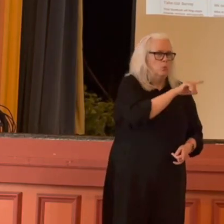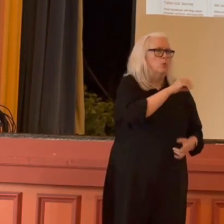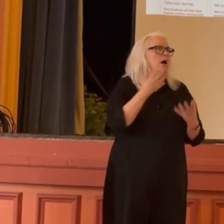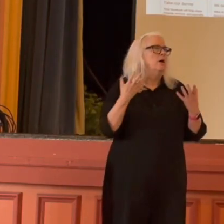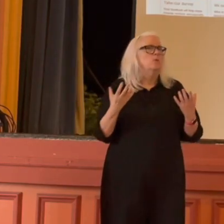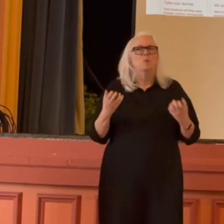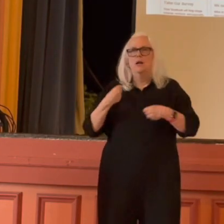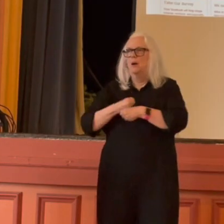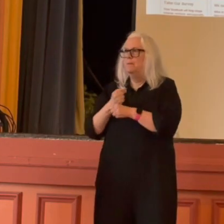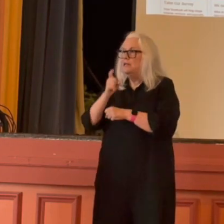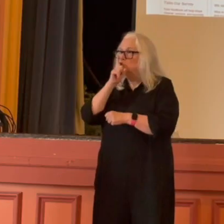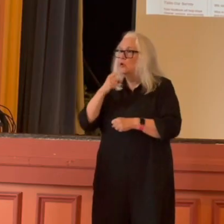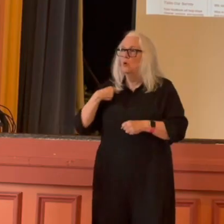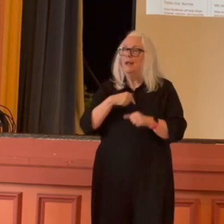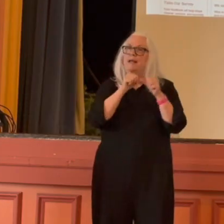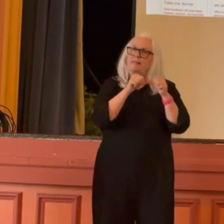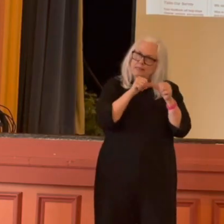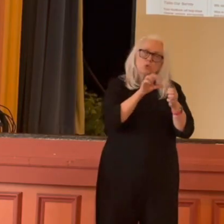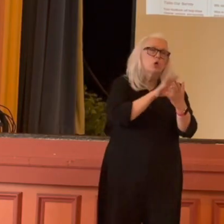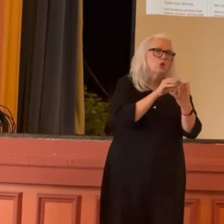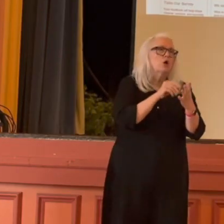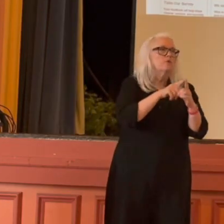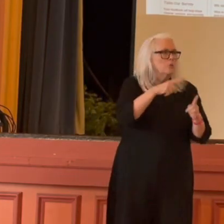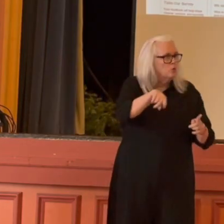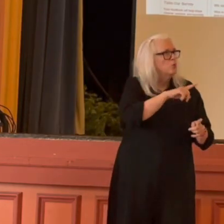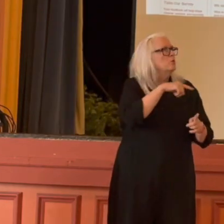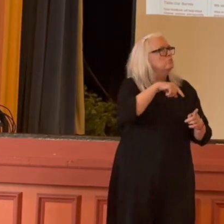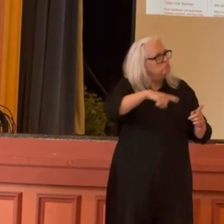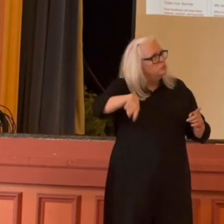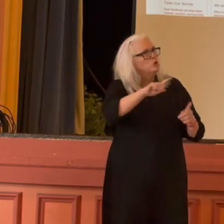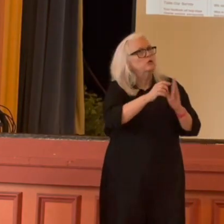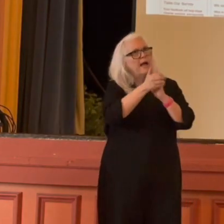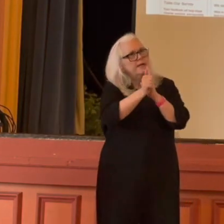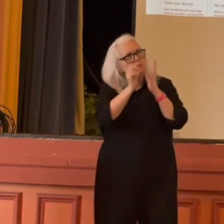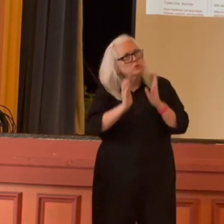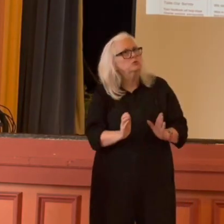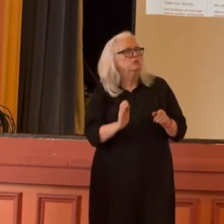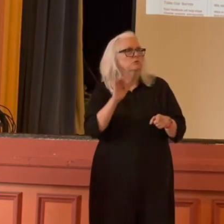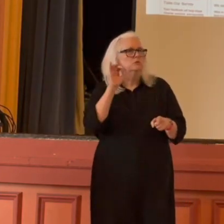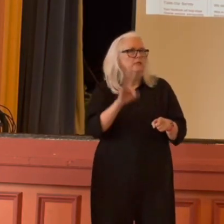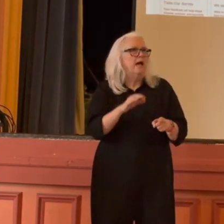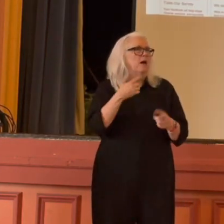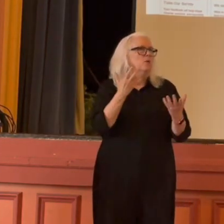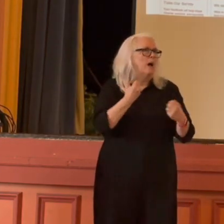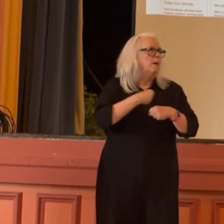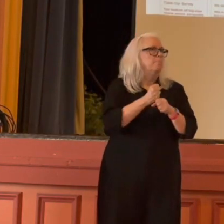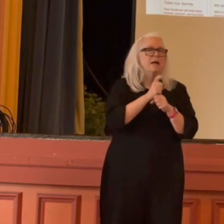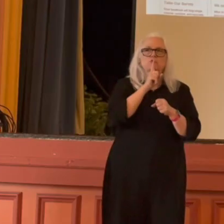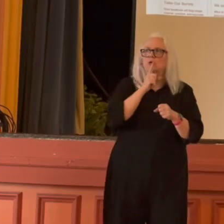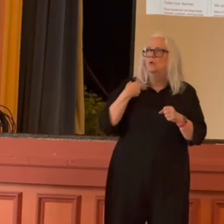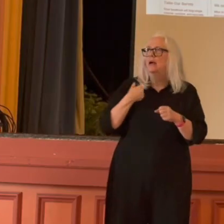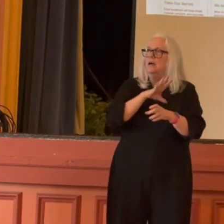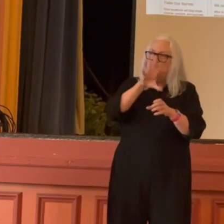that we continue to do that. And so you all are the experts. We want to make sure that we're engaging you and that you give us the information that we need so